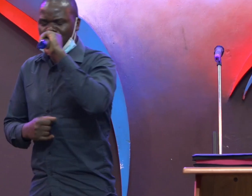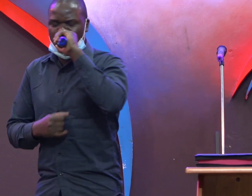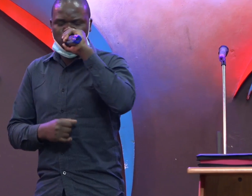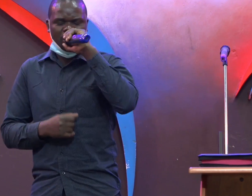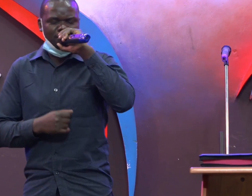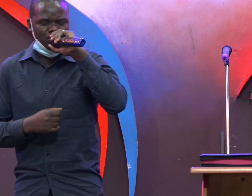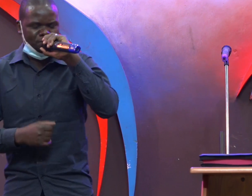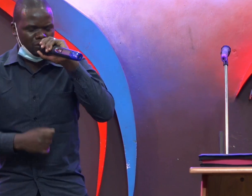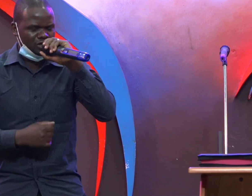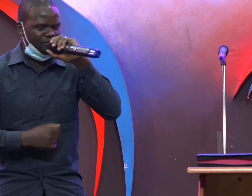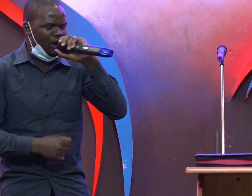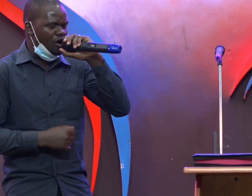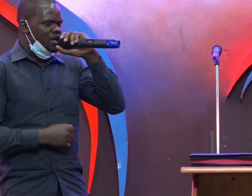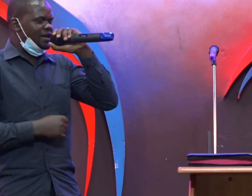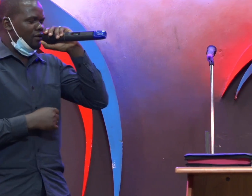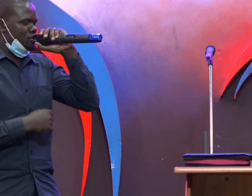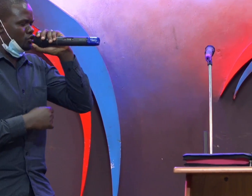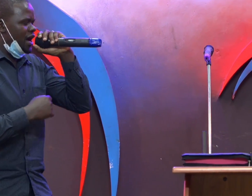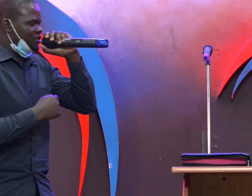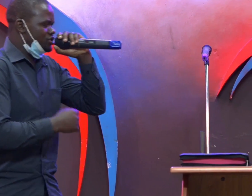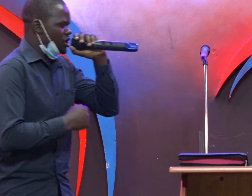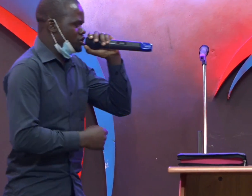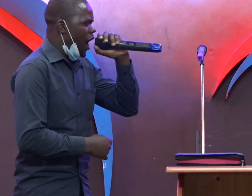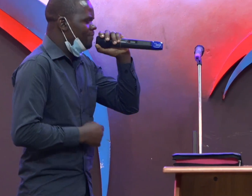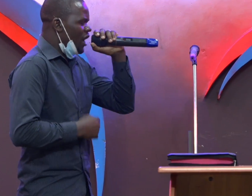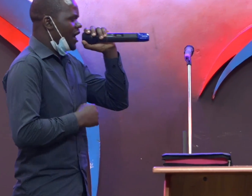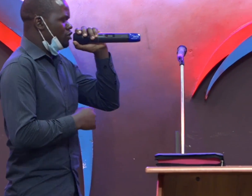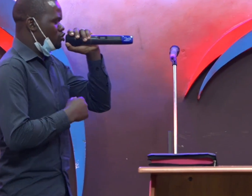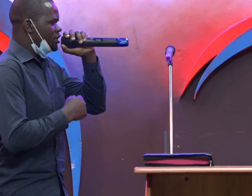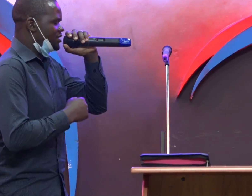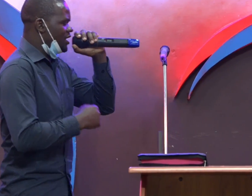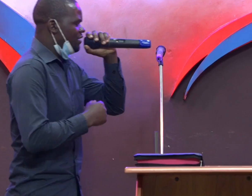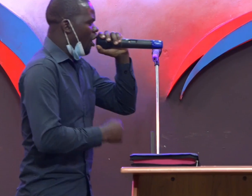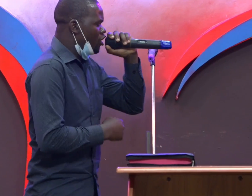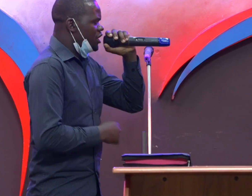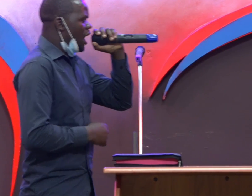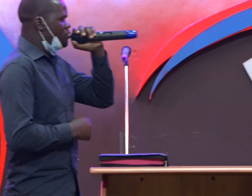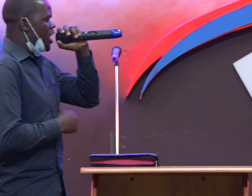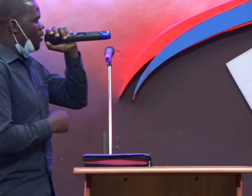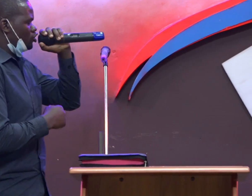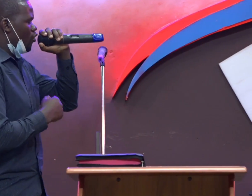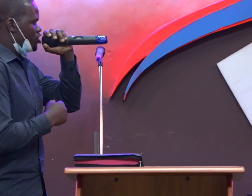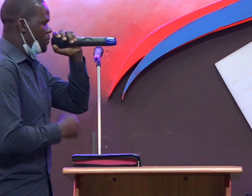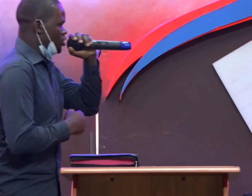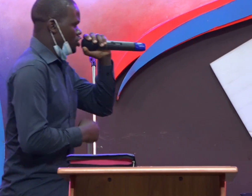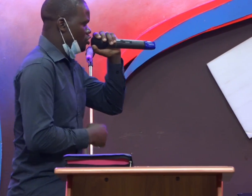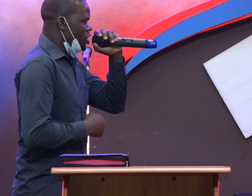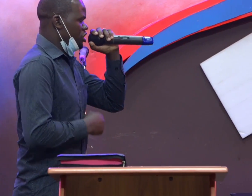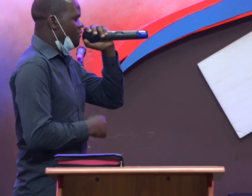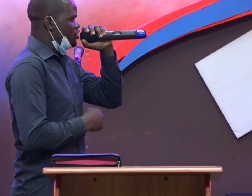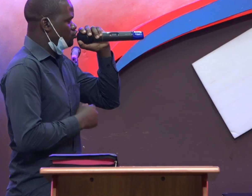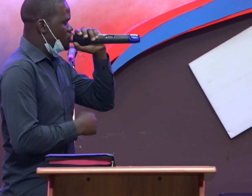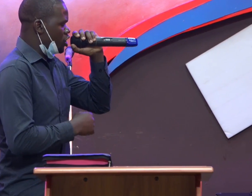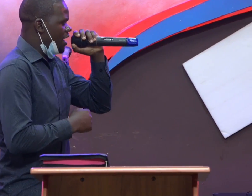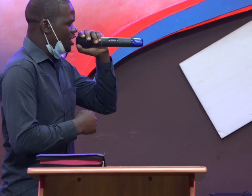man, may you charge my spirit, heavenly Lord, that I reach to that stature, that I reach to that level, that I'll be able to worship you